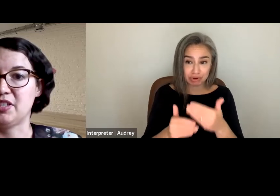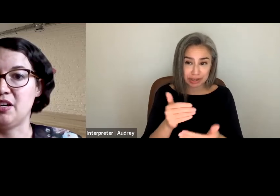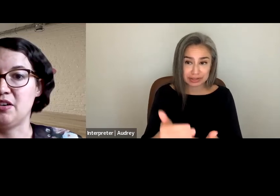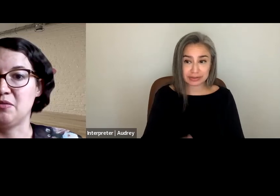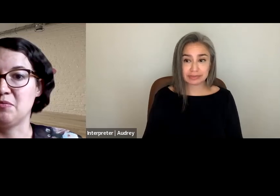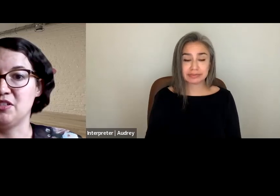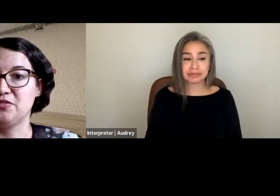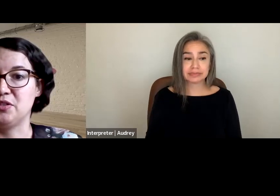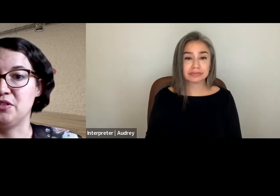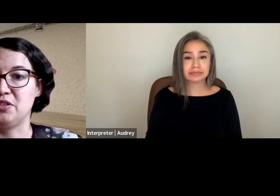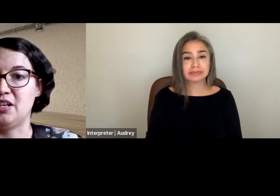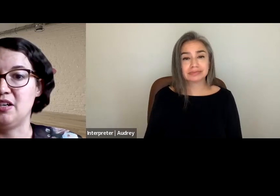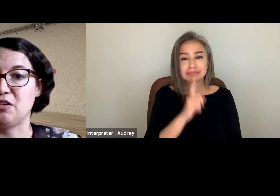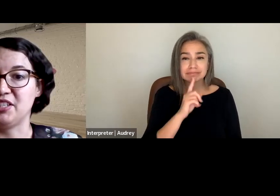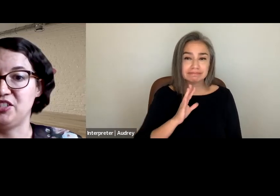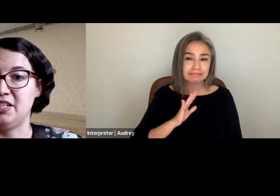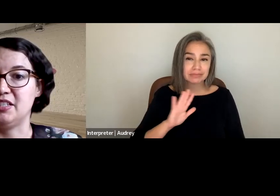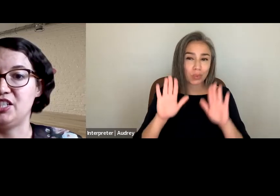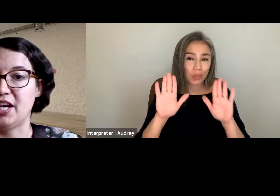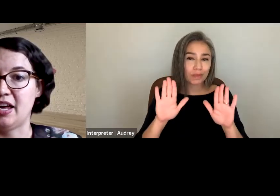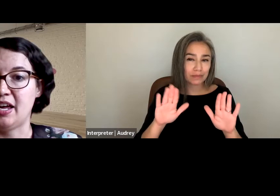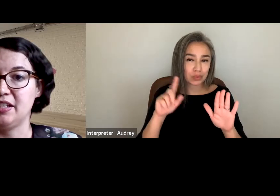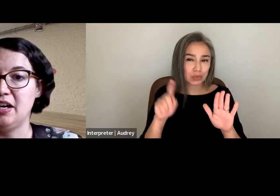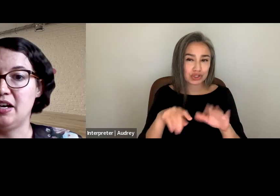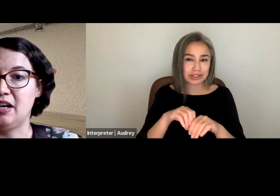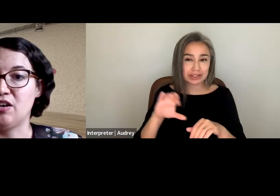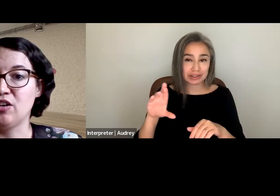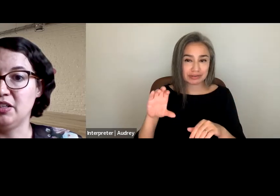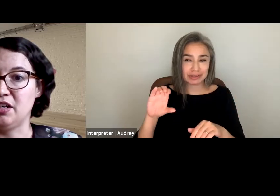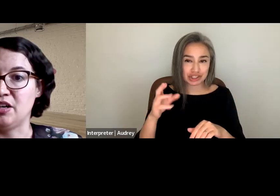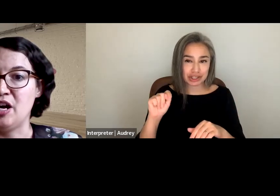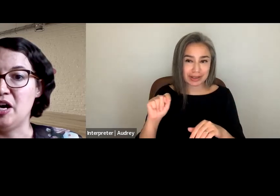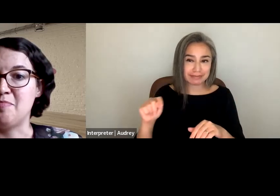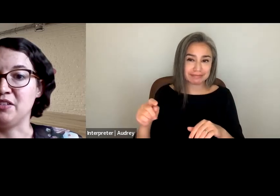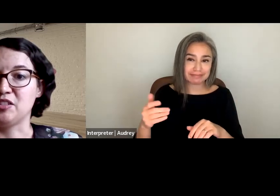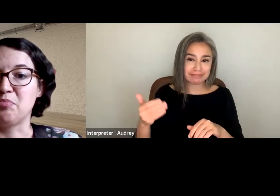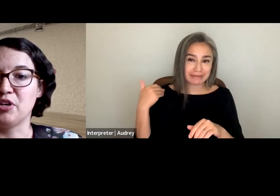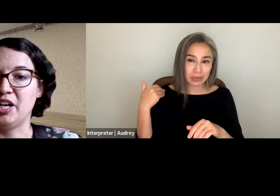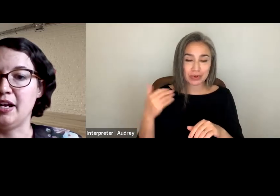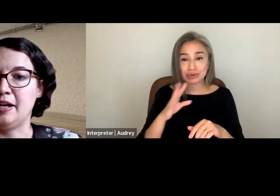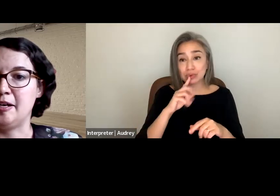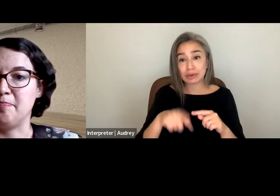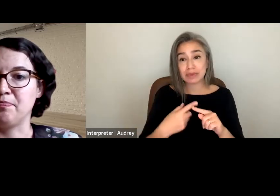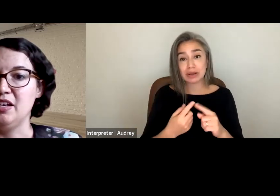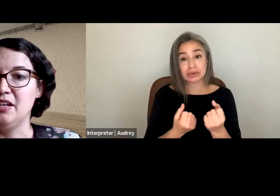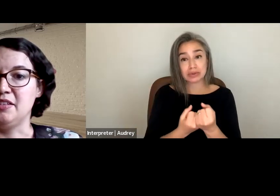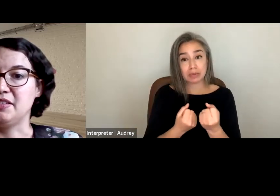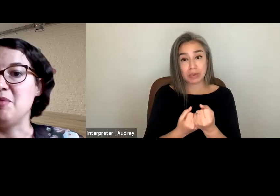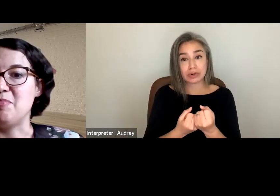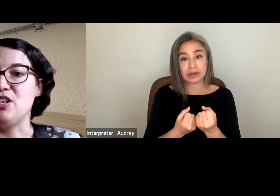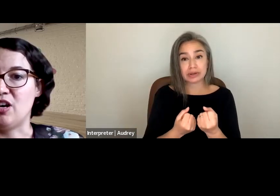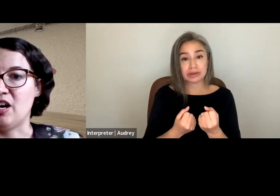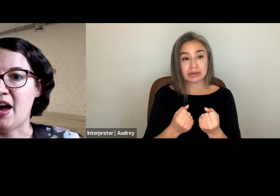There was a wonderful question in the chat earlier about supporting